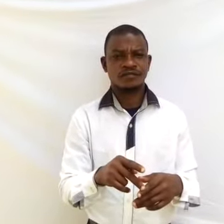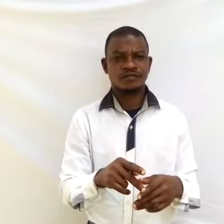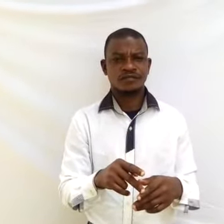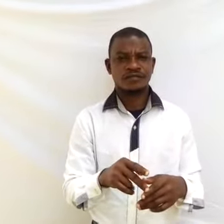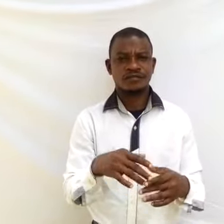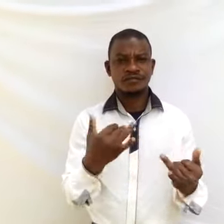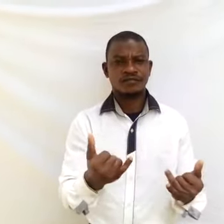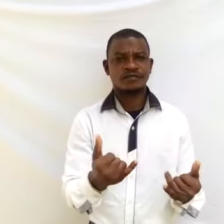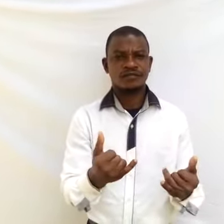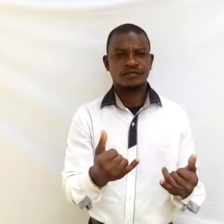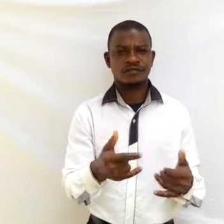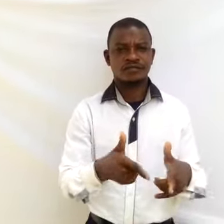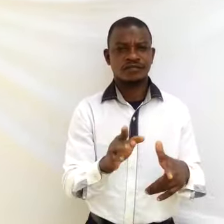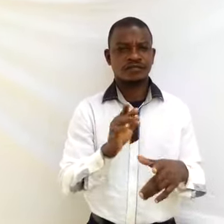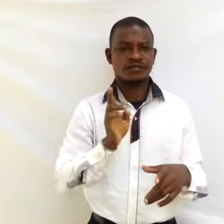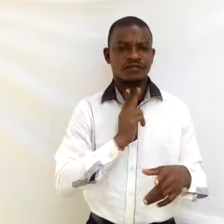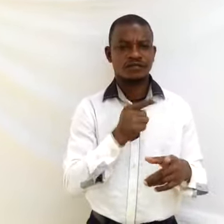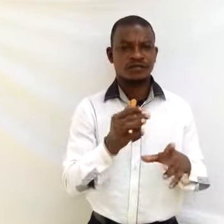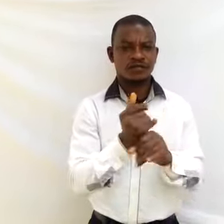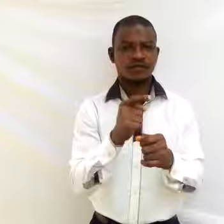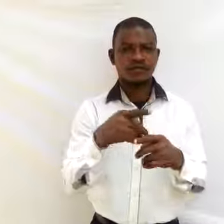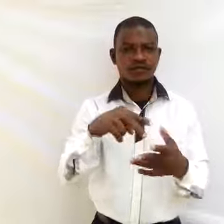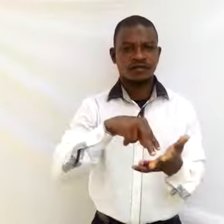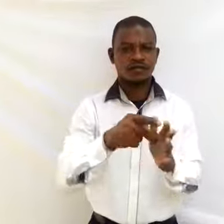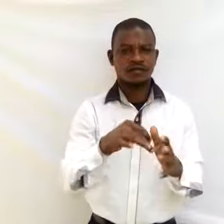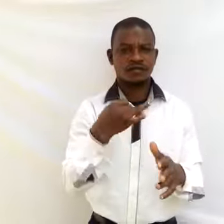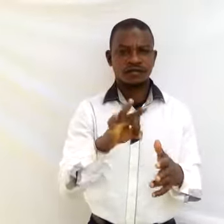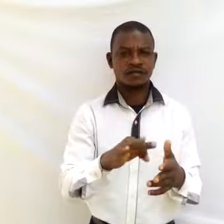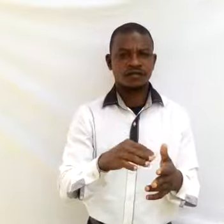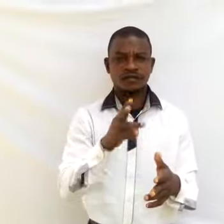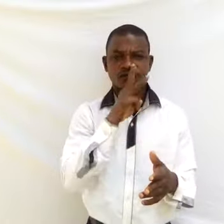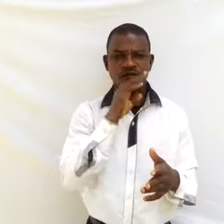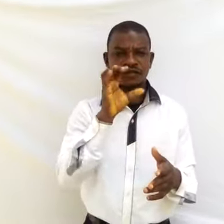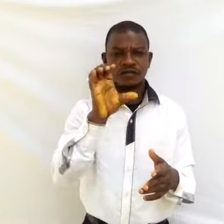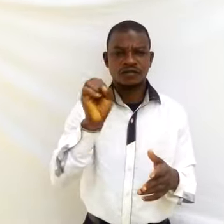Now, let us take the meaning of water cycle.